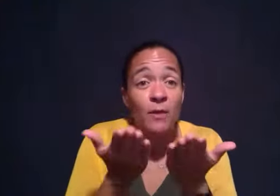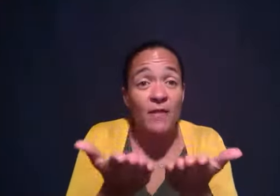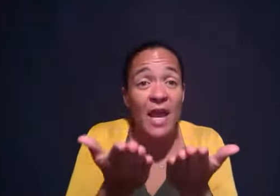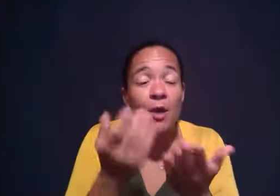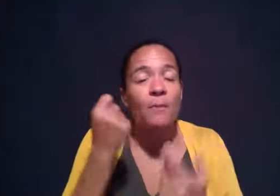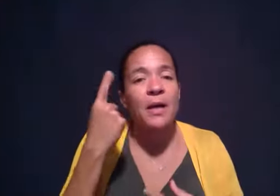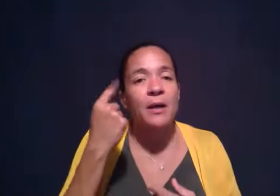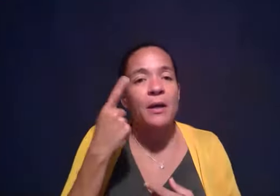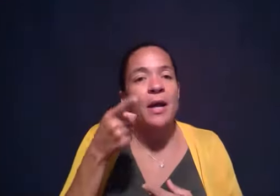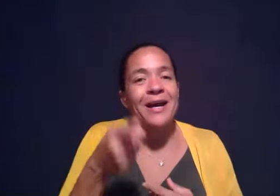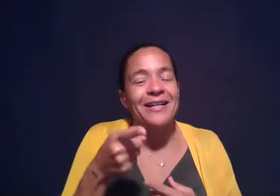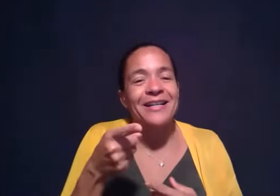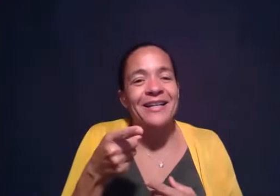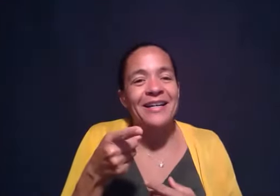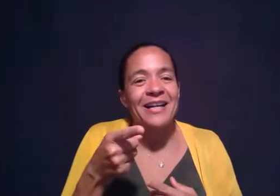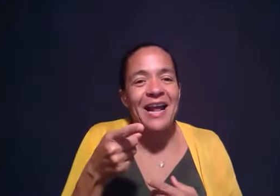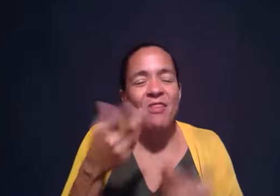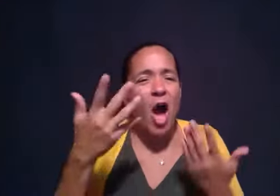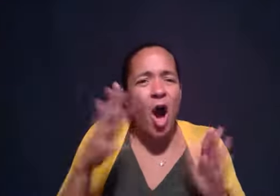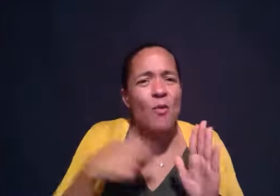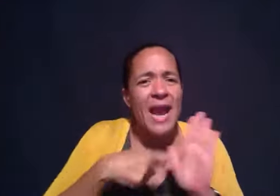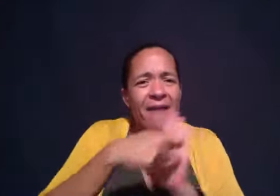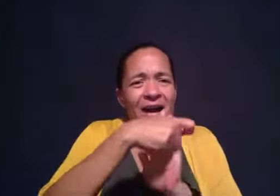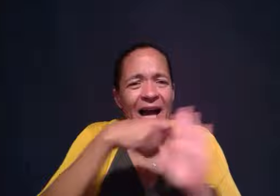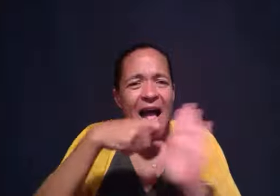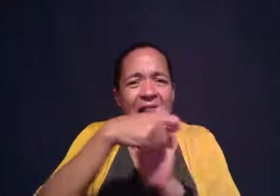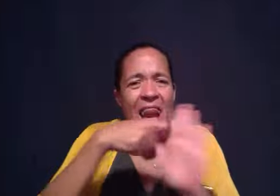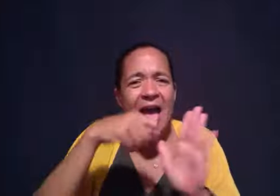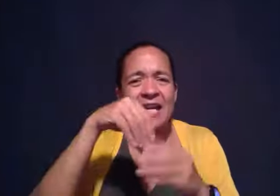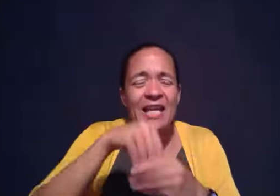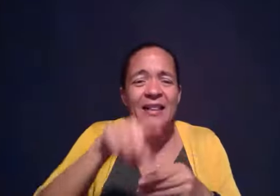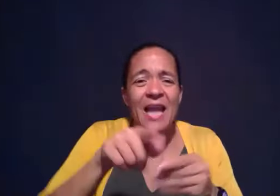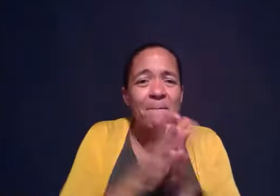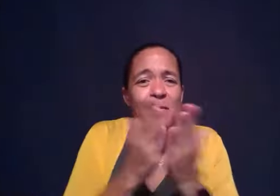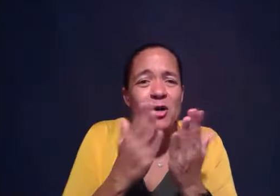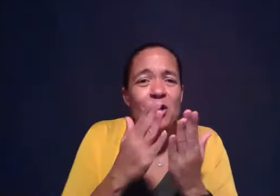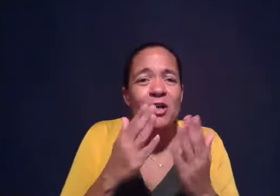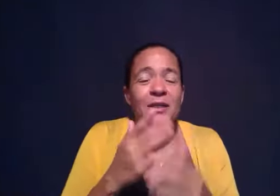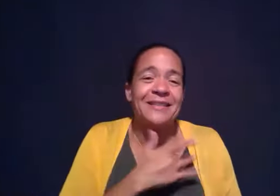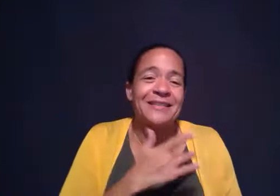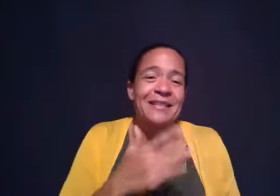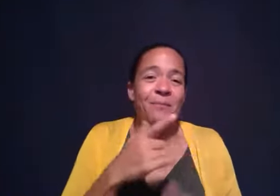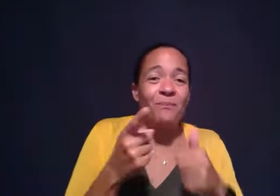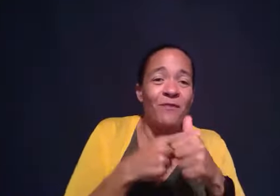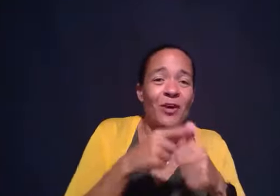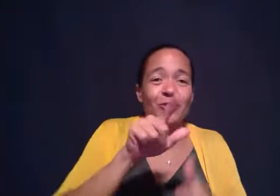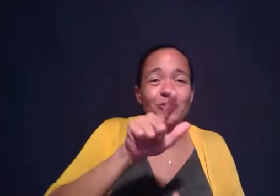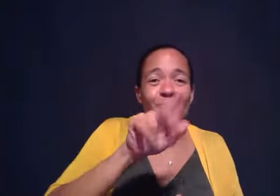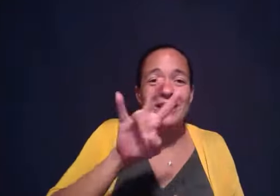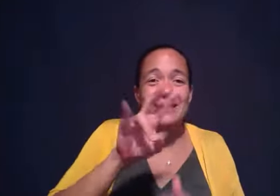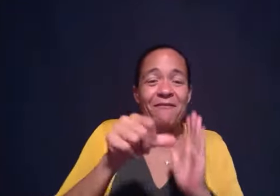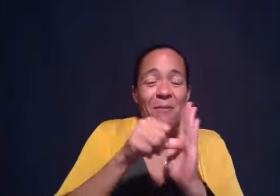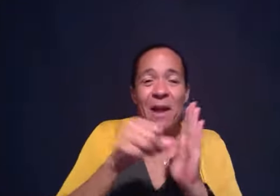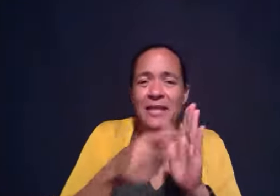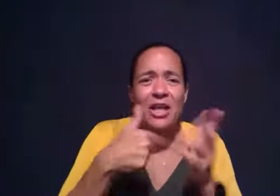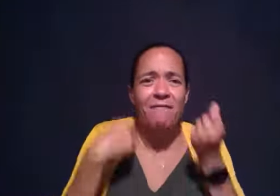is the willy-nilly highlighting, usually about the first 27 pages. They're clearly